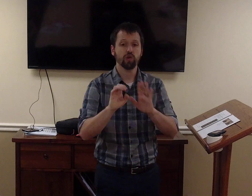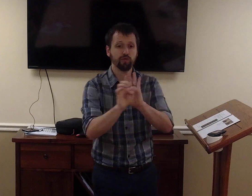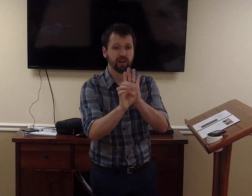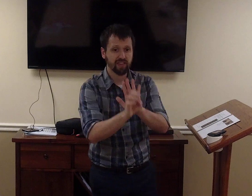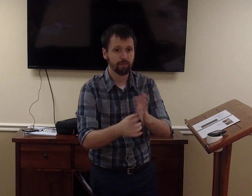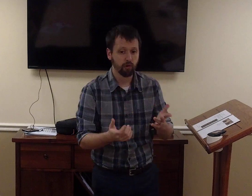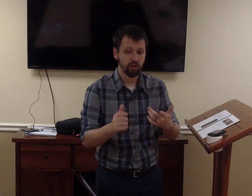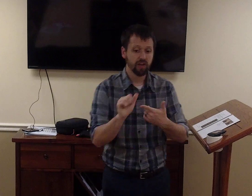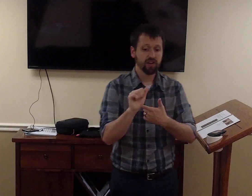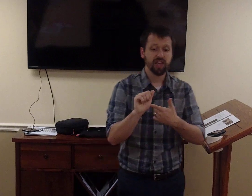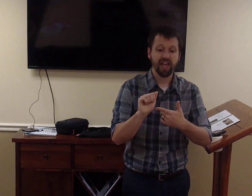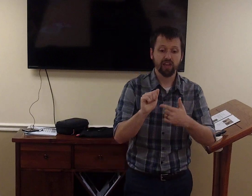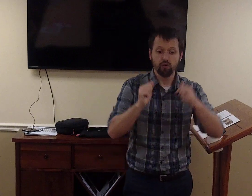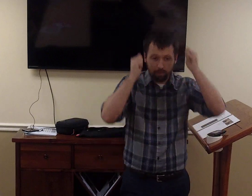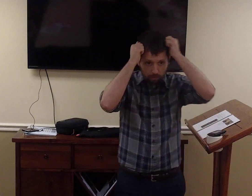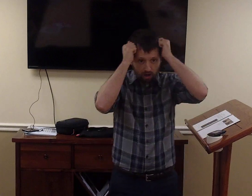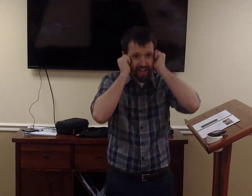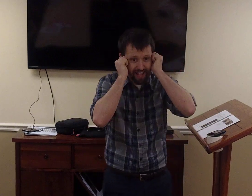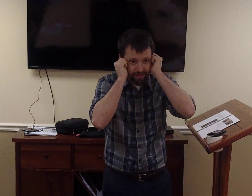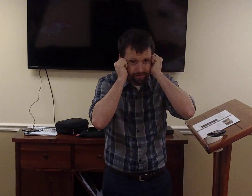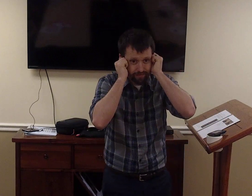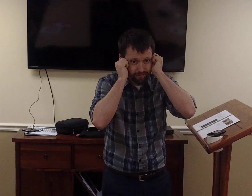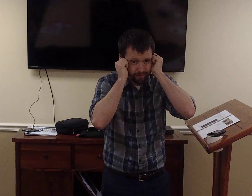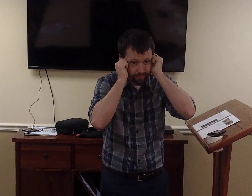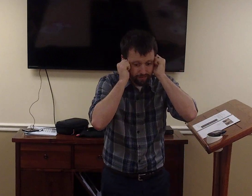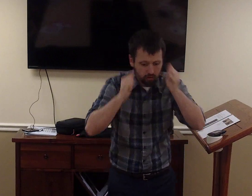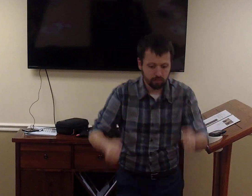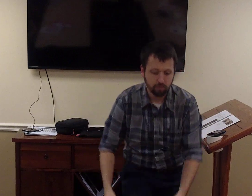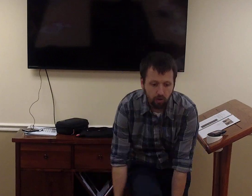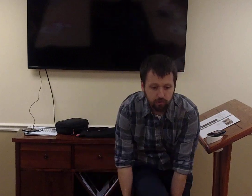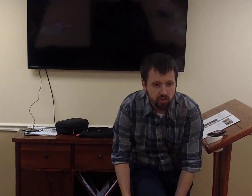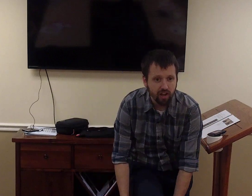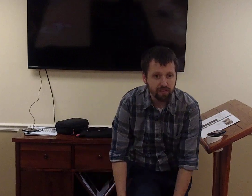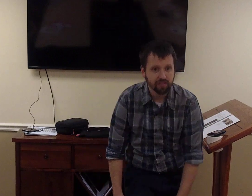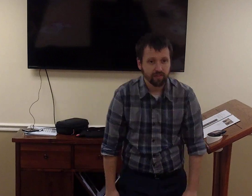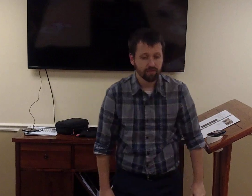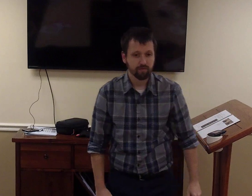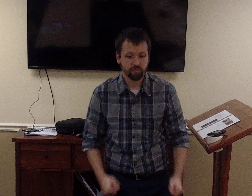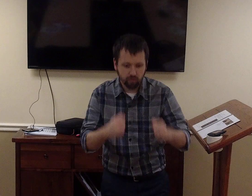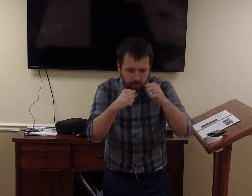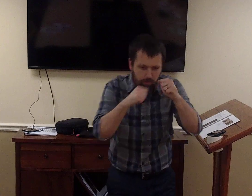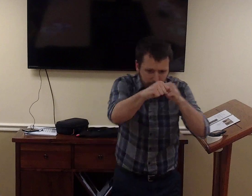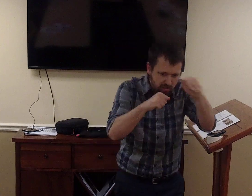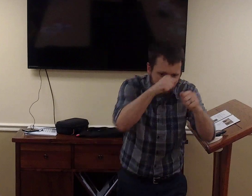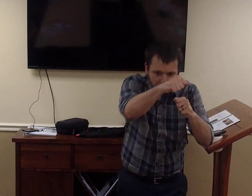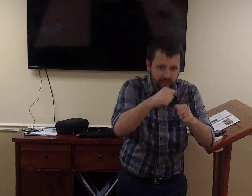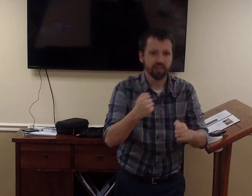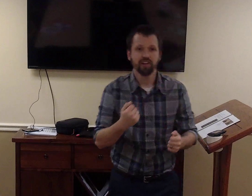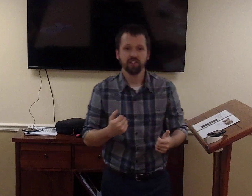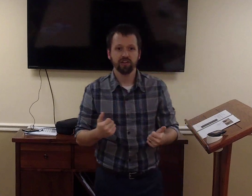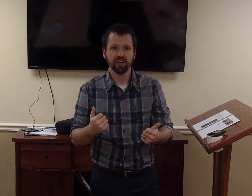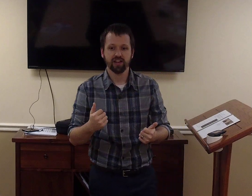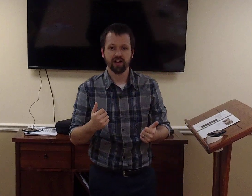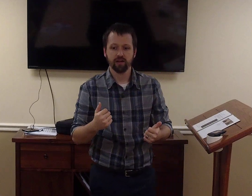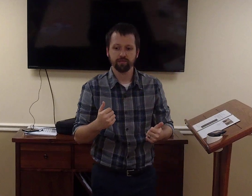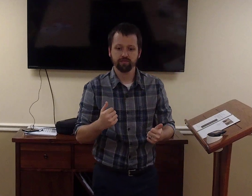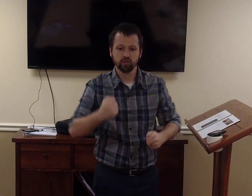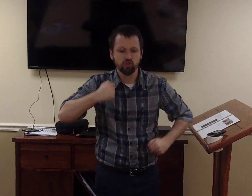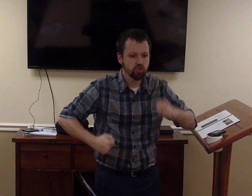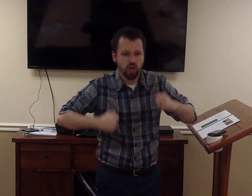for example, A, you could put on a hat, pull up your socks, you could punch someone, you could